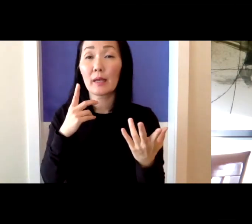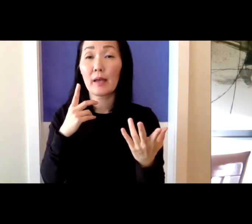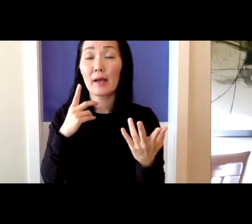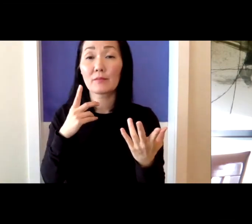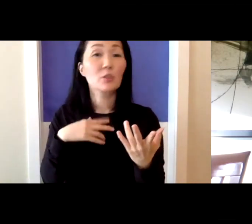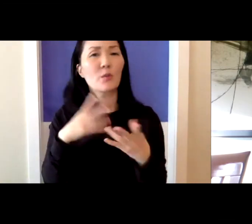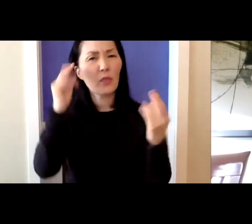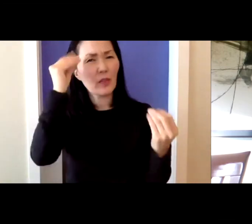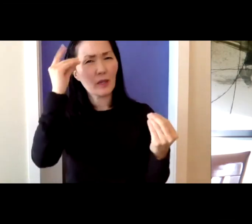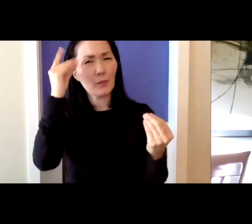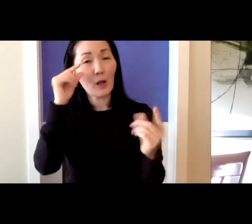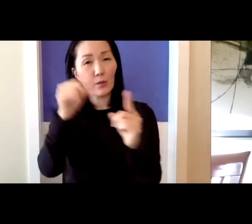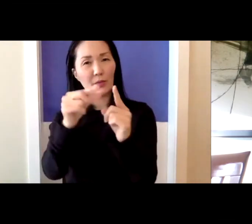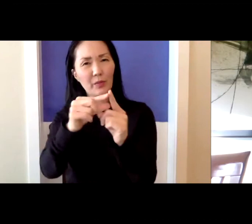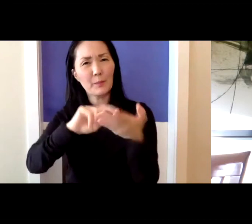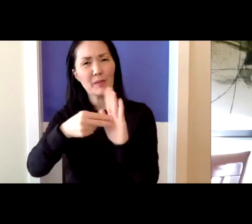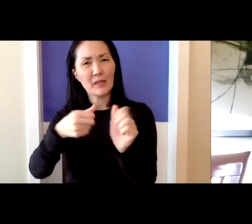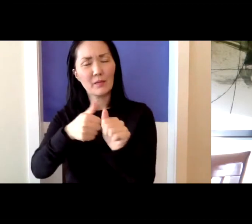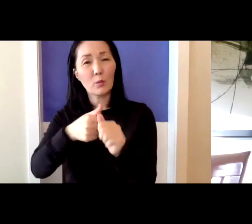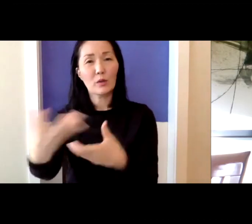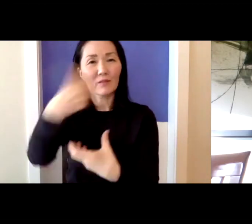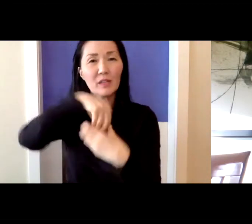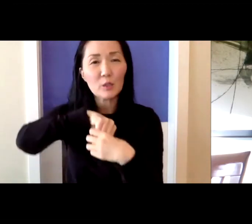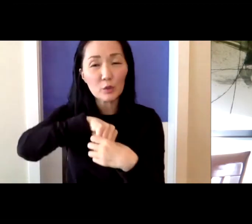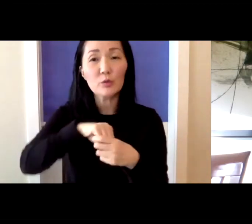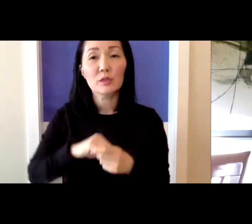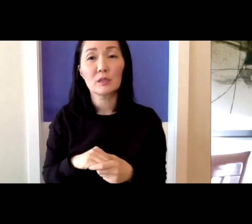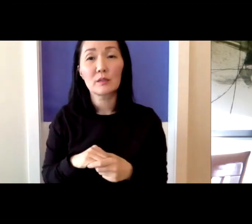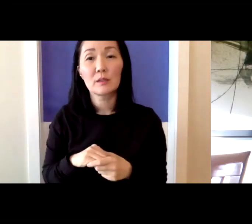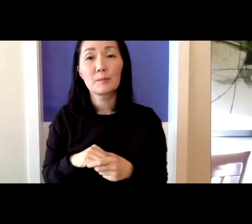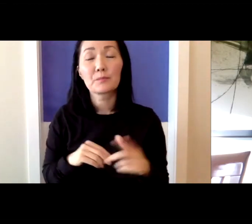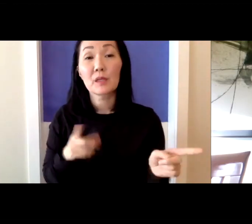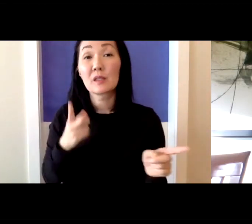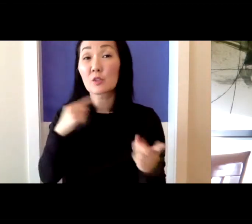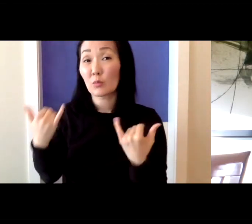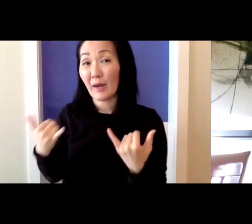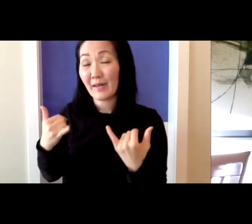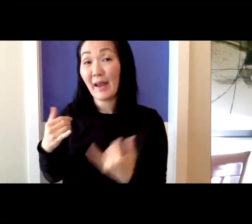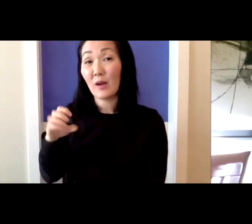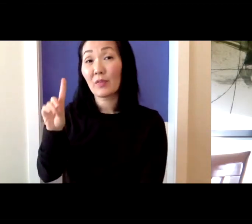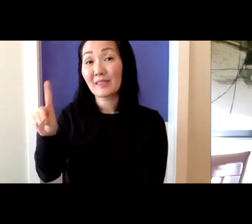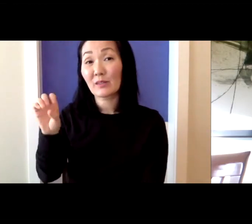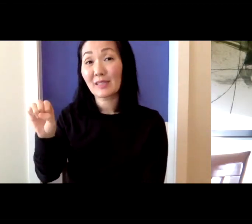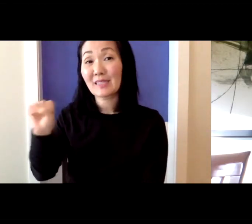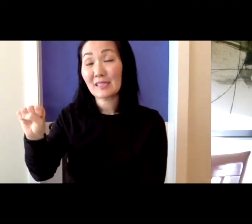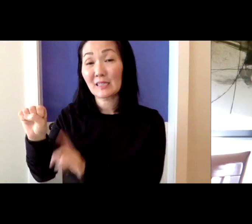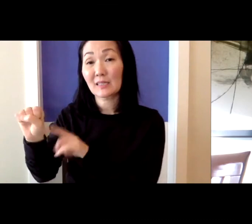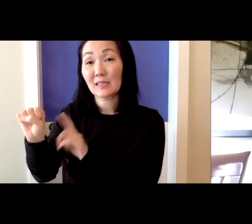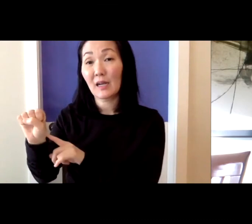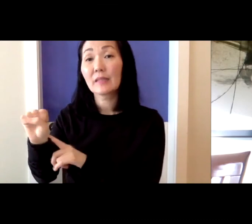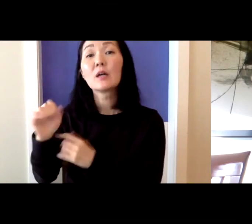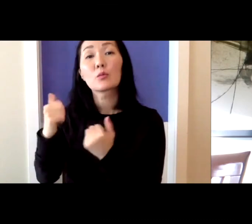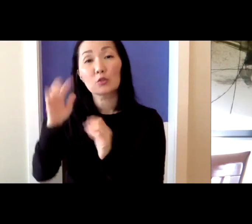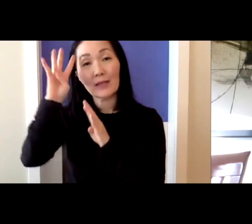inclusive. In the work that I do managing a low barrier income generation hub in the downtown east side, we continually juggle using innovative methods